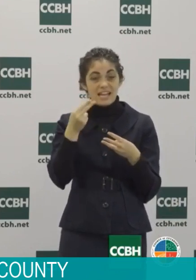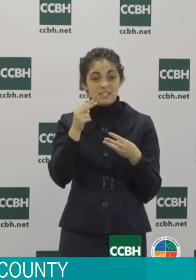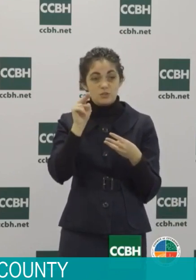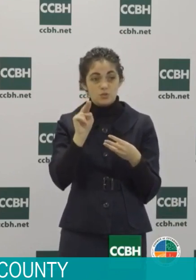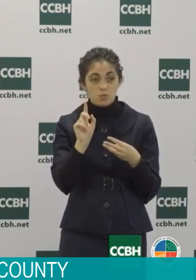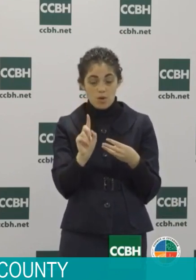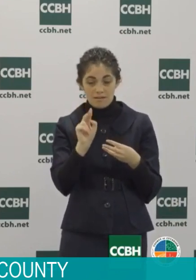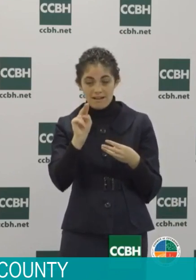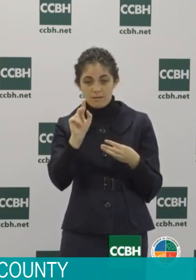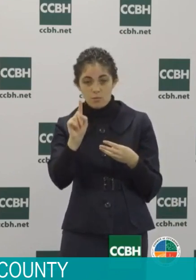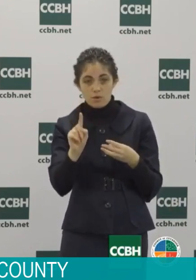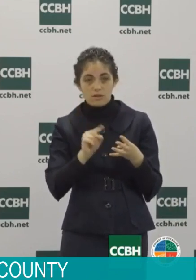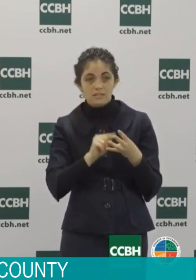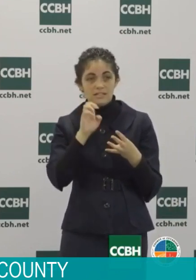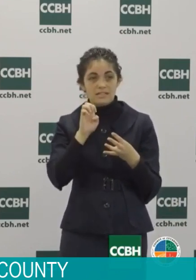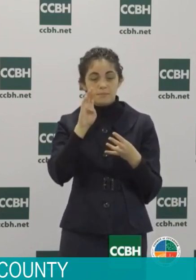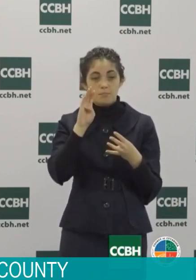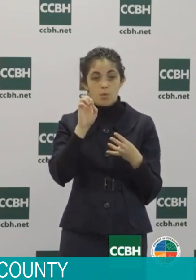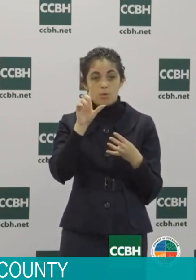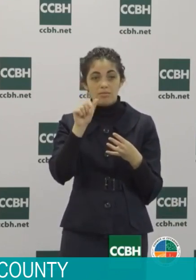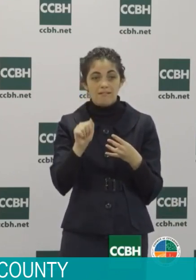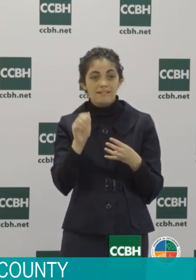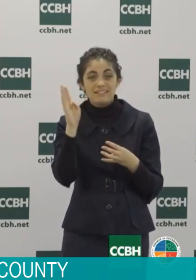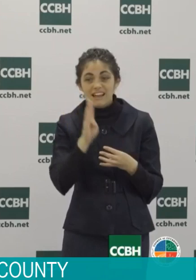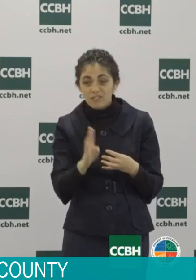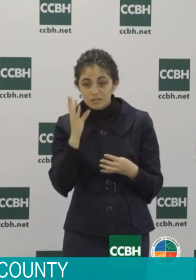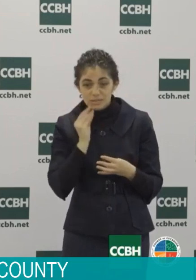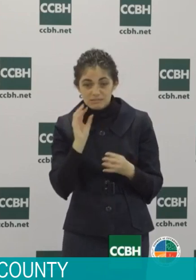2009, Ebola in 2014, I've never seen